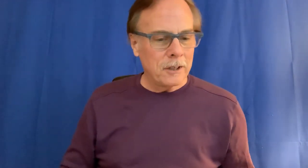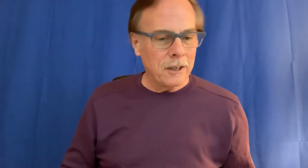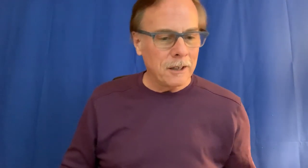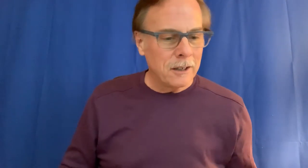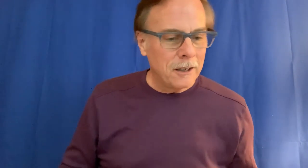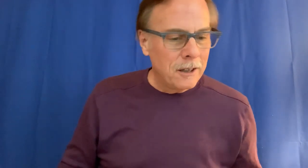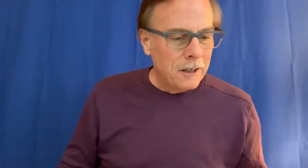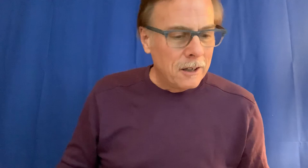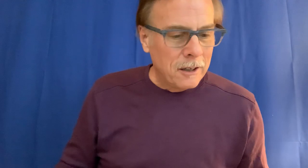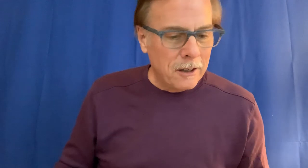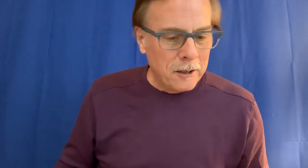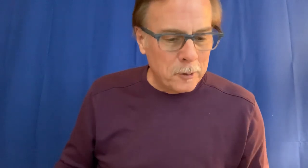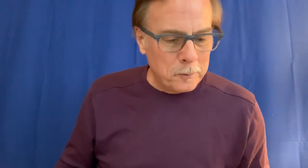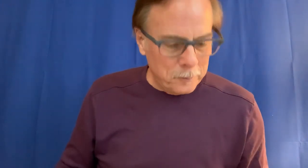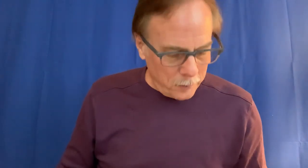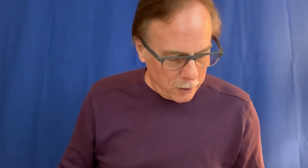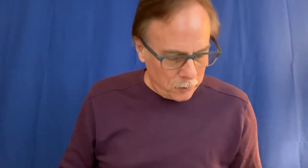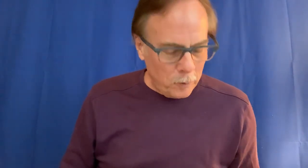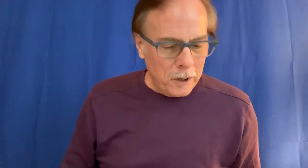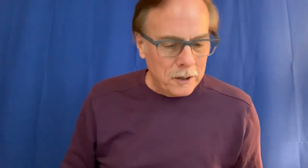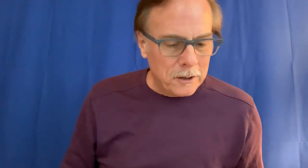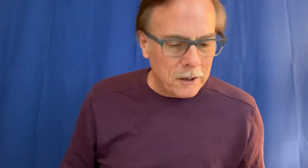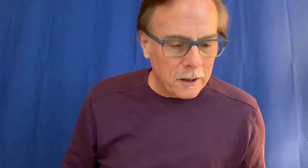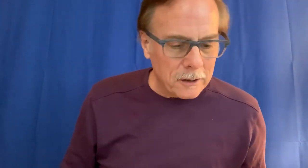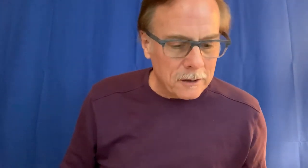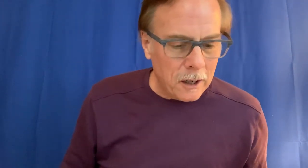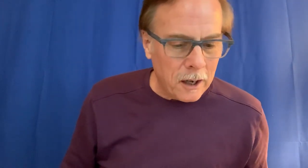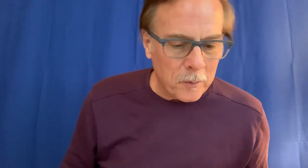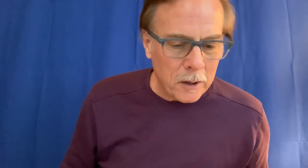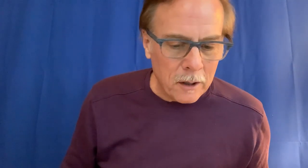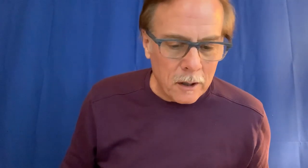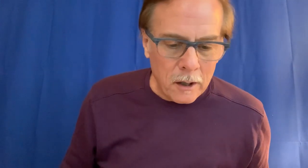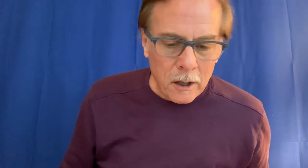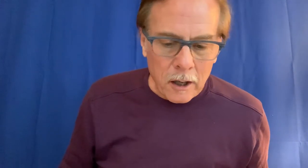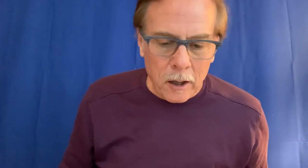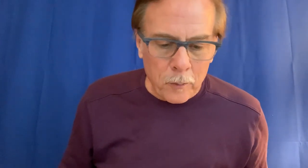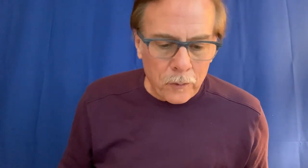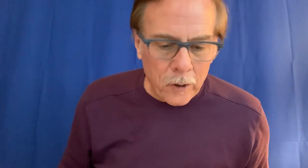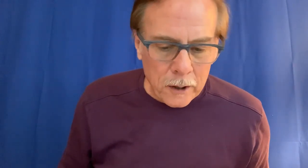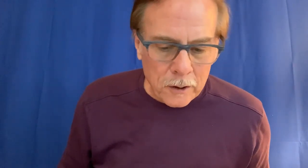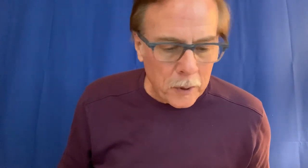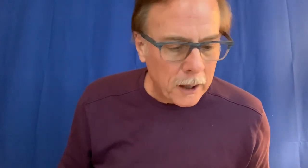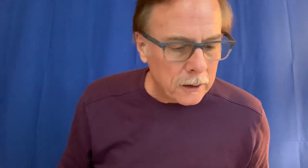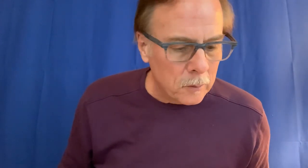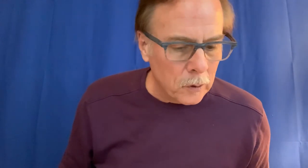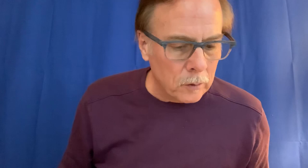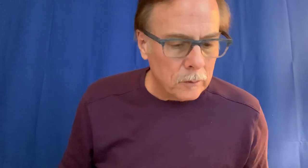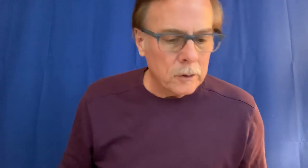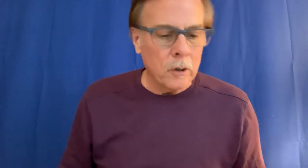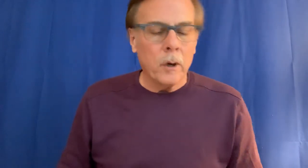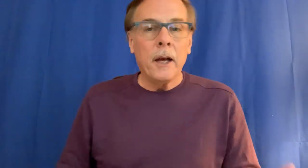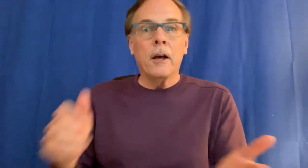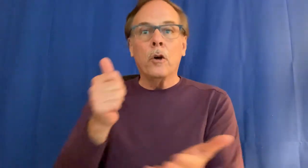that. Page 296, top, help friend to pack and move. So help